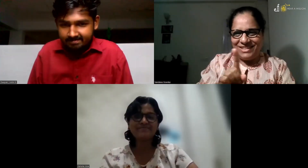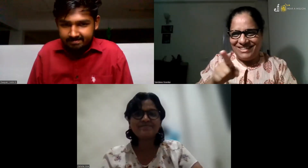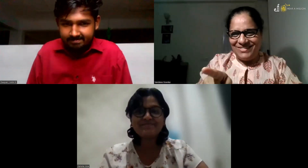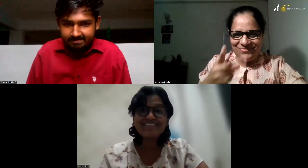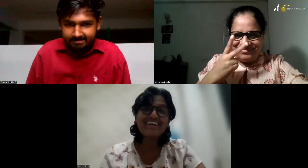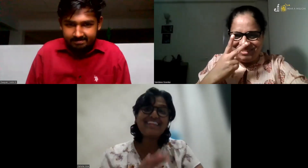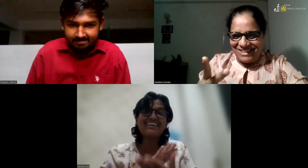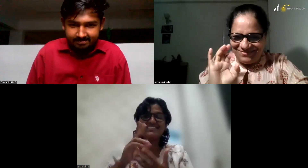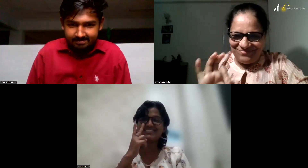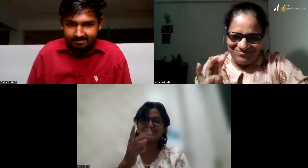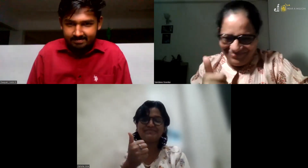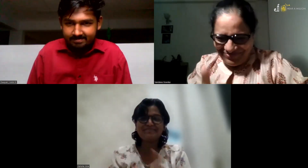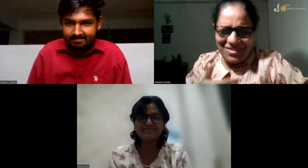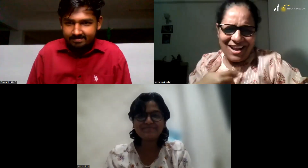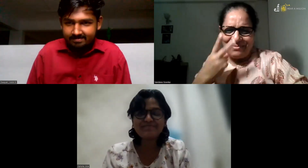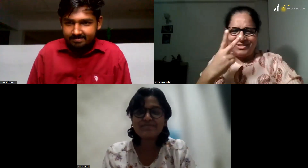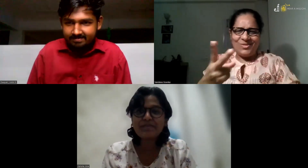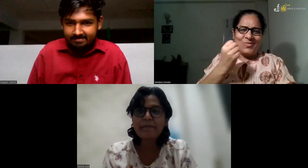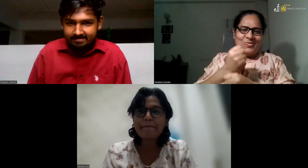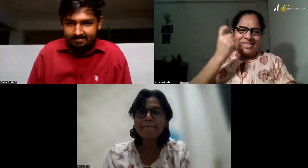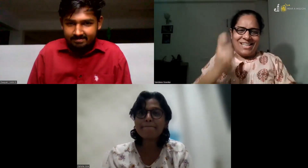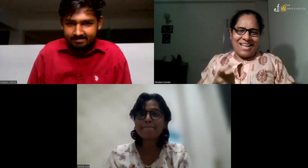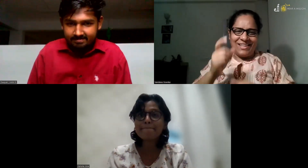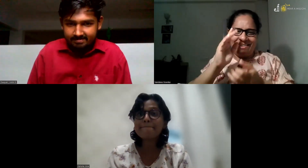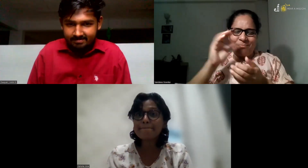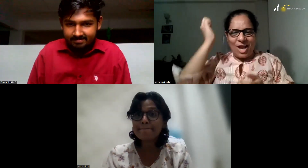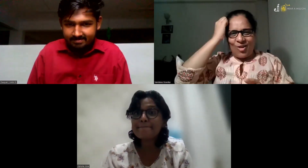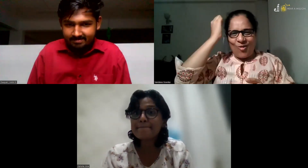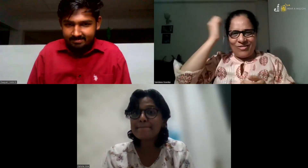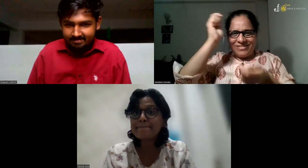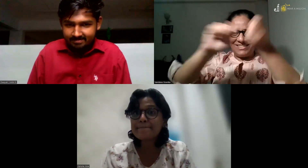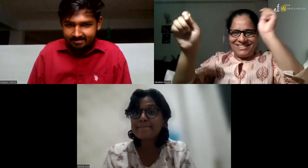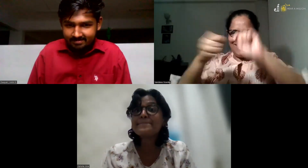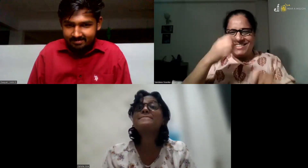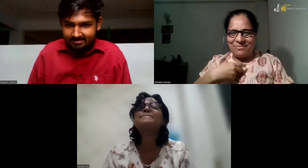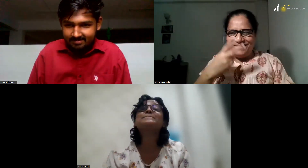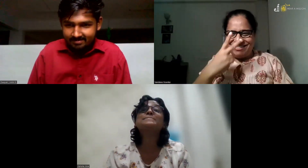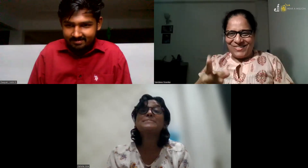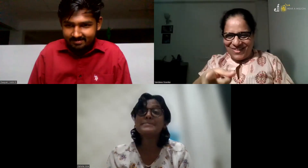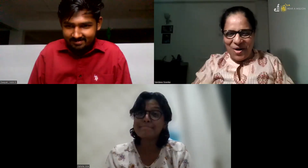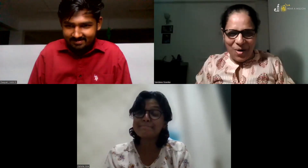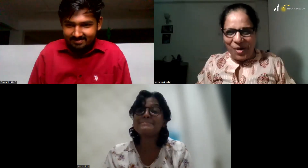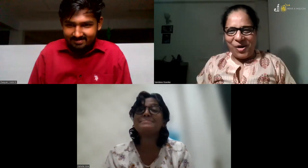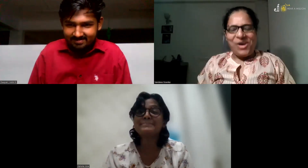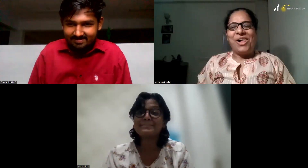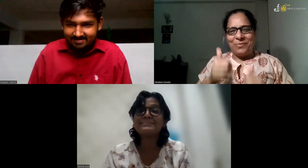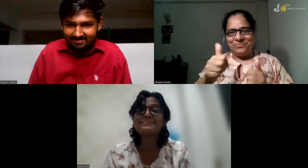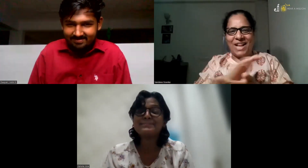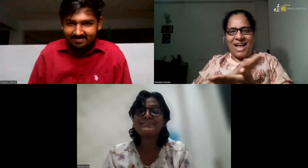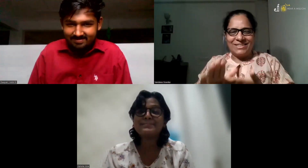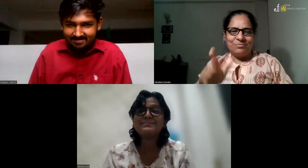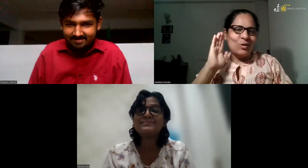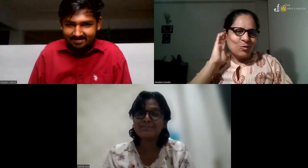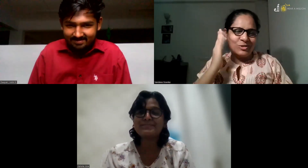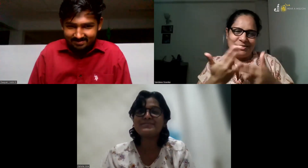Hello. Good to see you. Nice to meet you, Karuna. Same here. I've seen you in Gujarat, Vadodara.